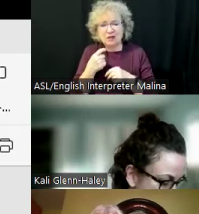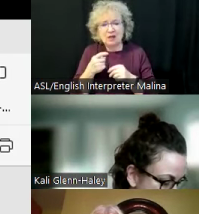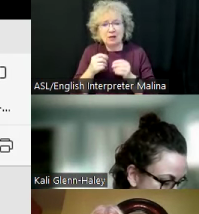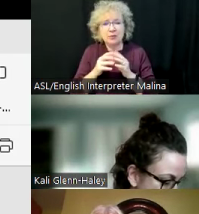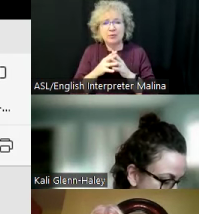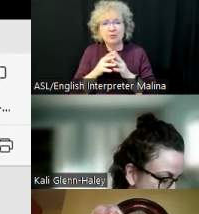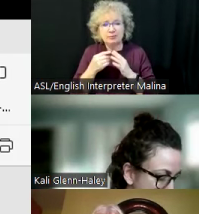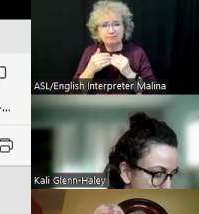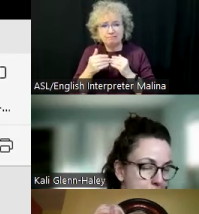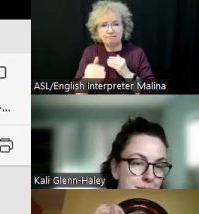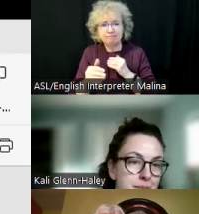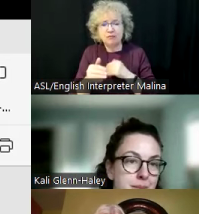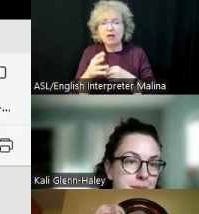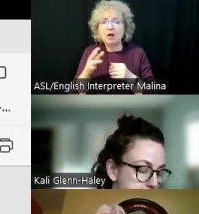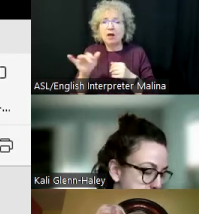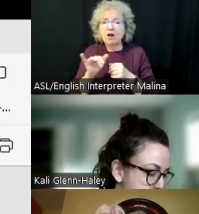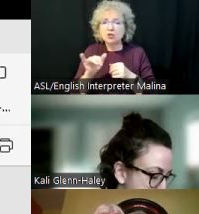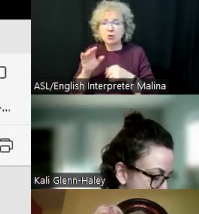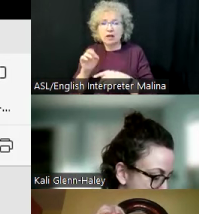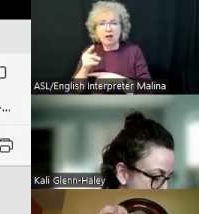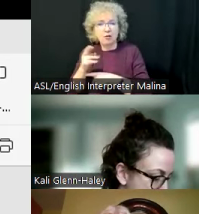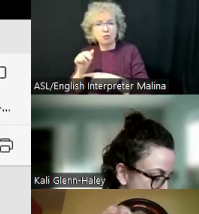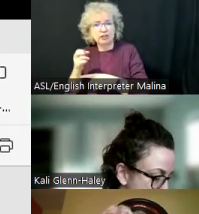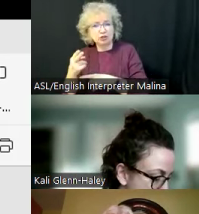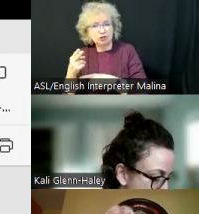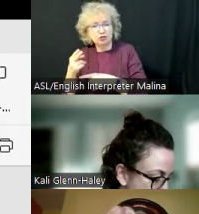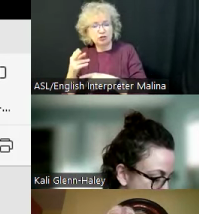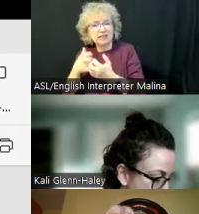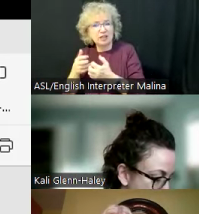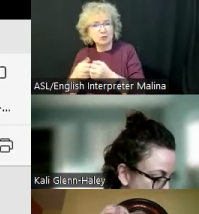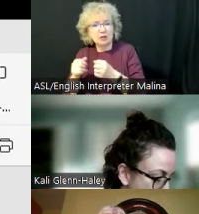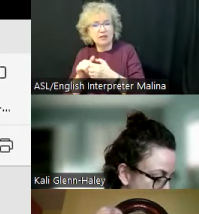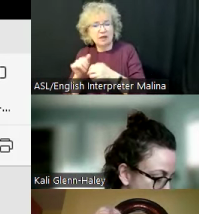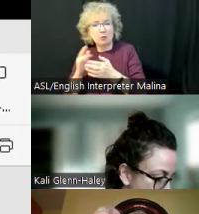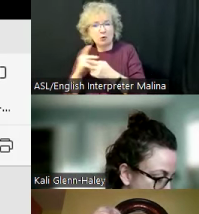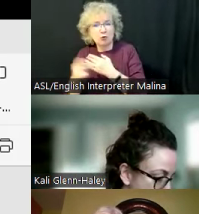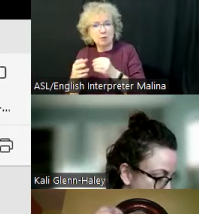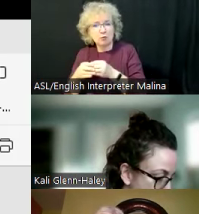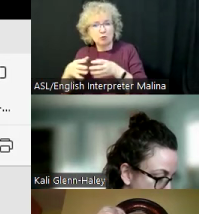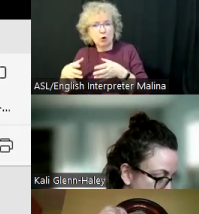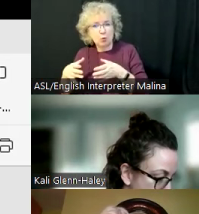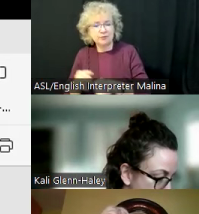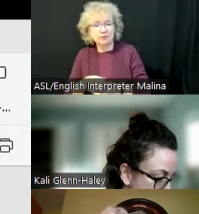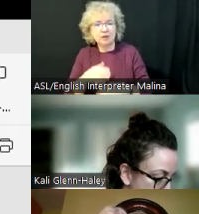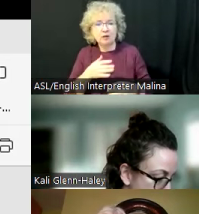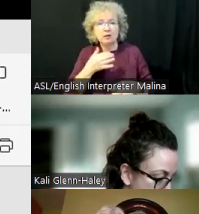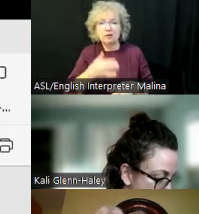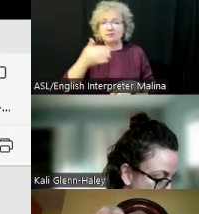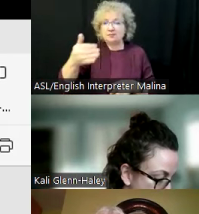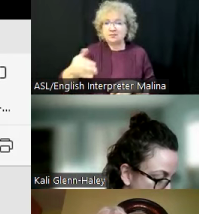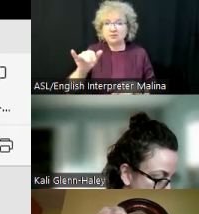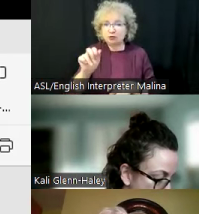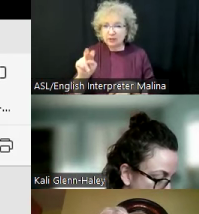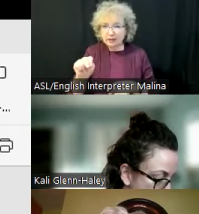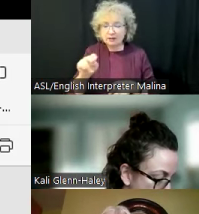and also some expansion of the outreach and engagement. And then again in January, the medically tailored meals part and